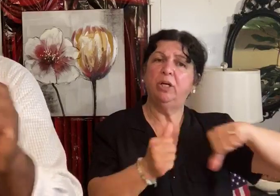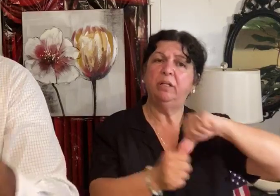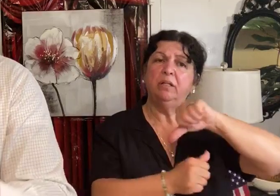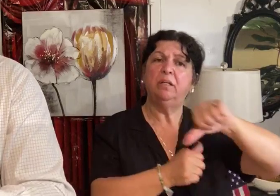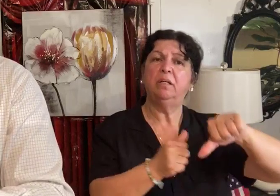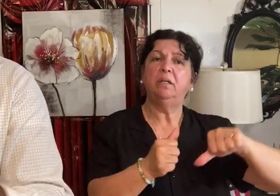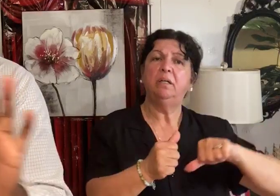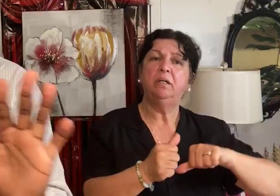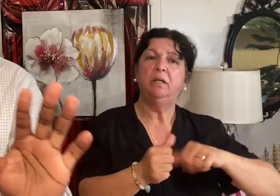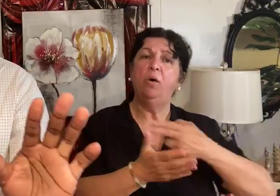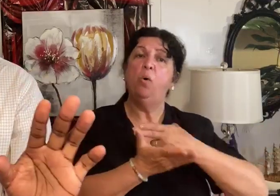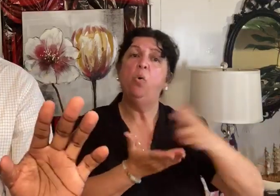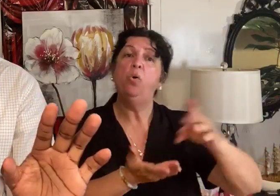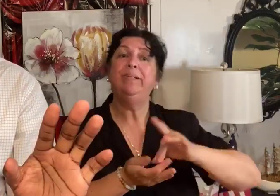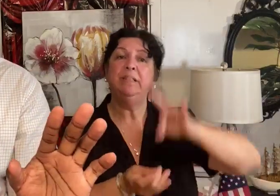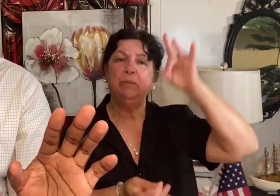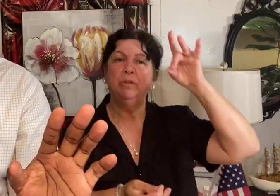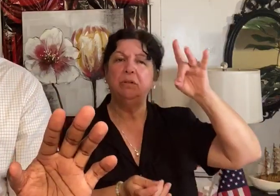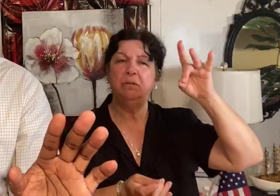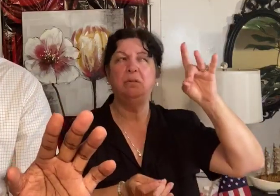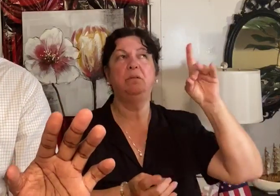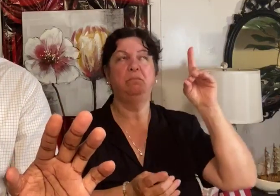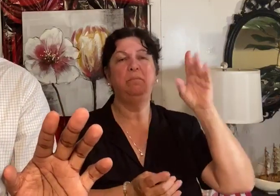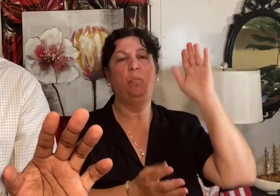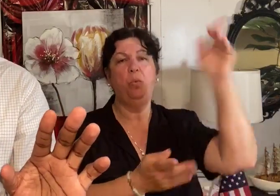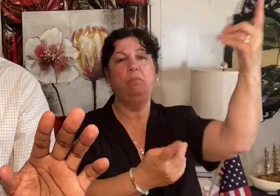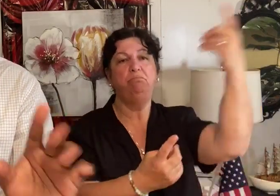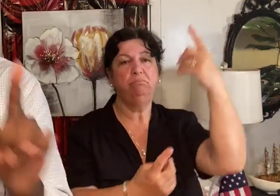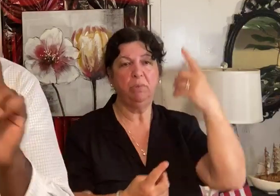another, Holy Spirit does the rest.